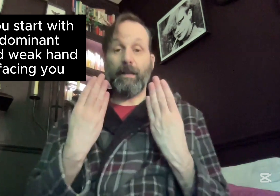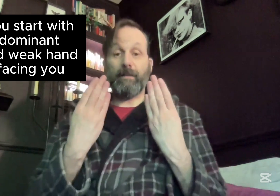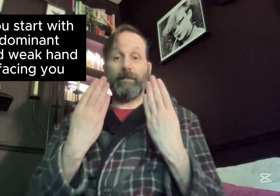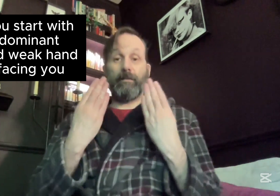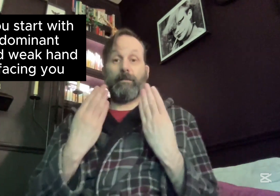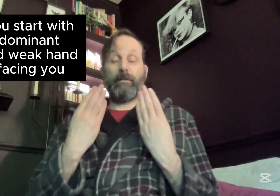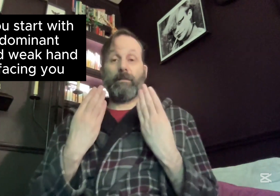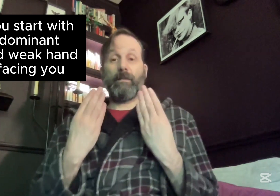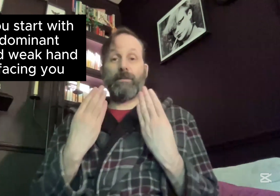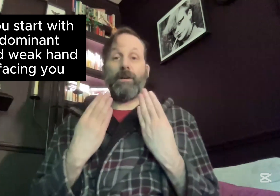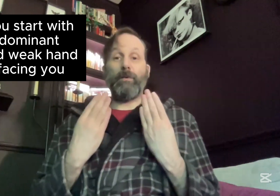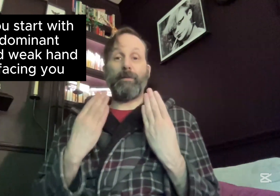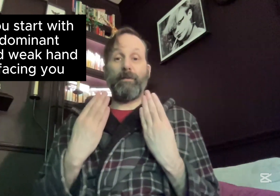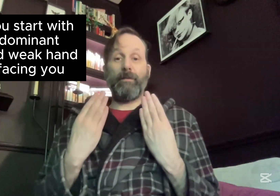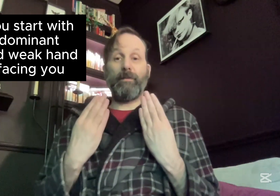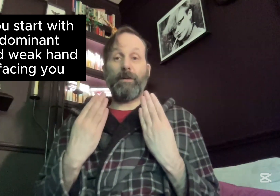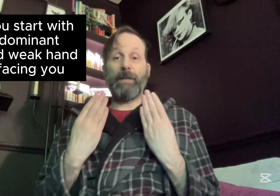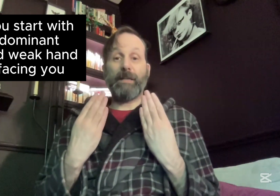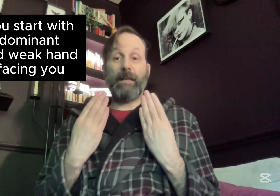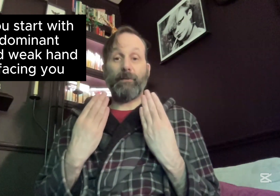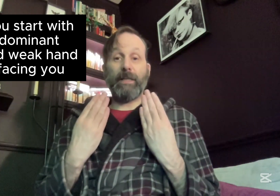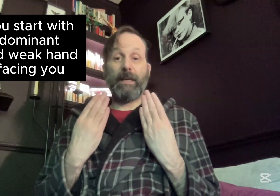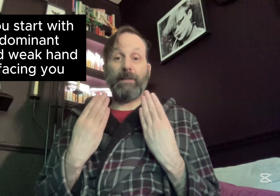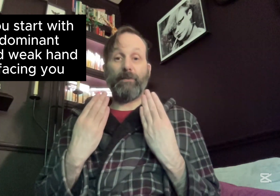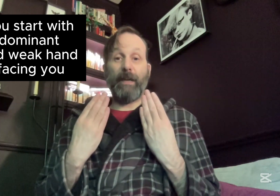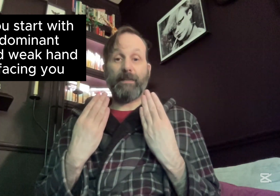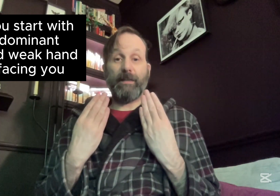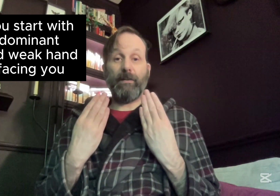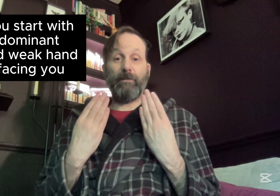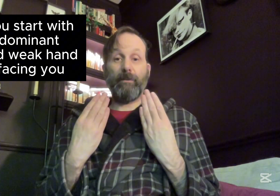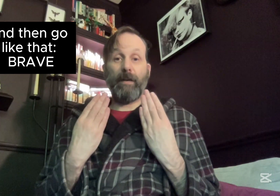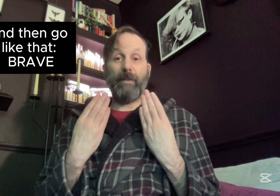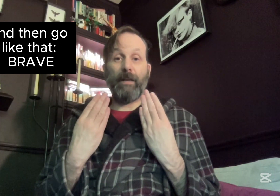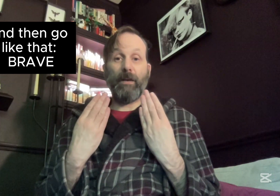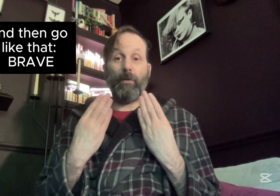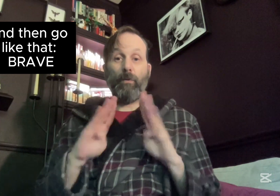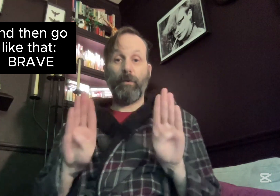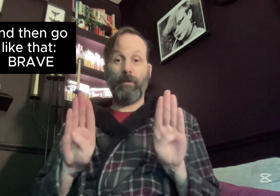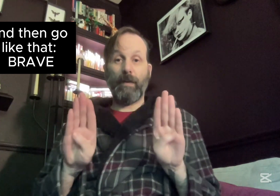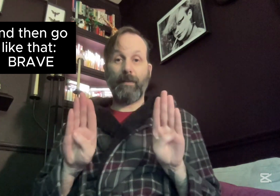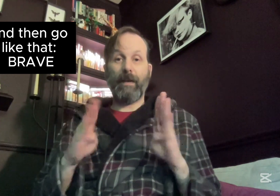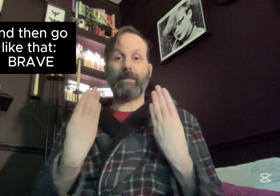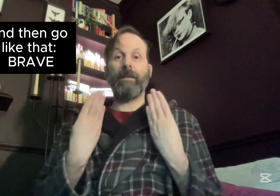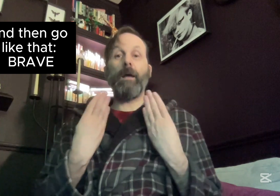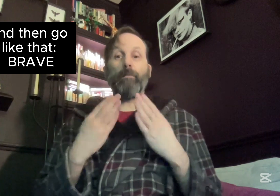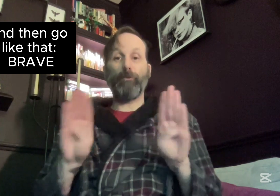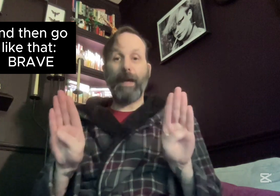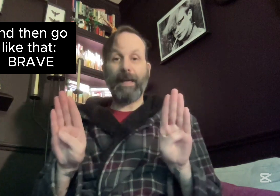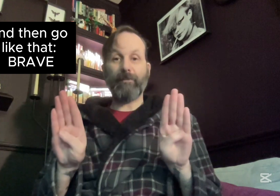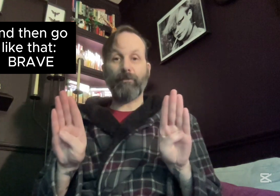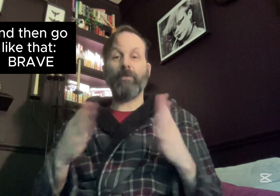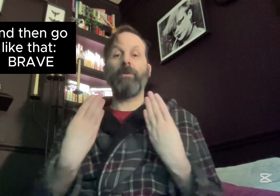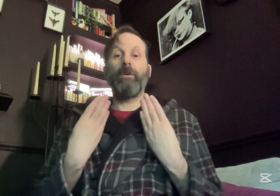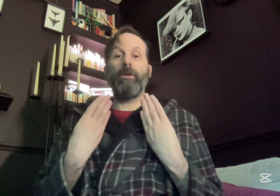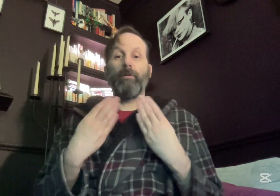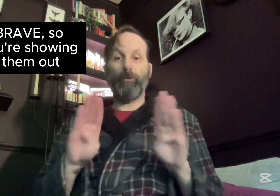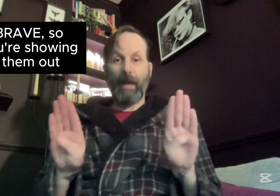And start with dominant and weak hand facing you, and then go like that. Brave,